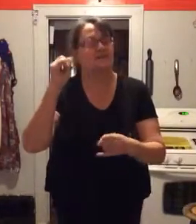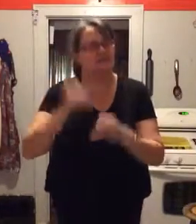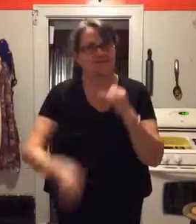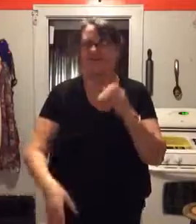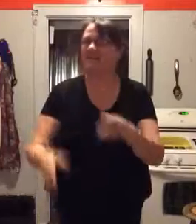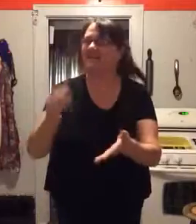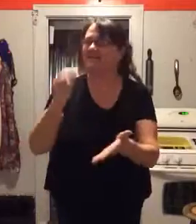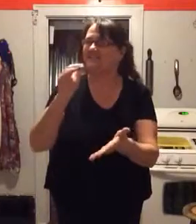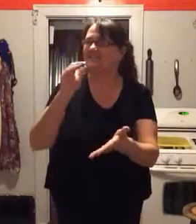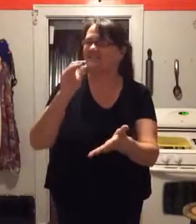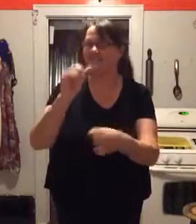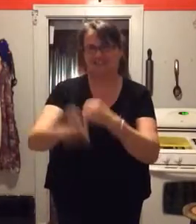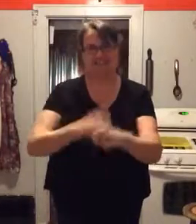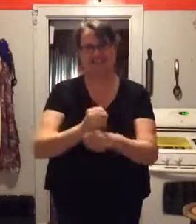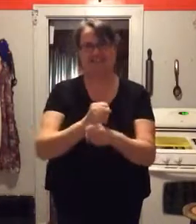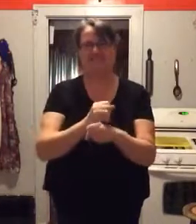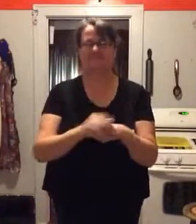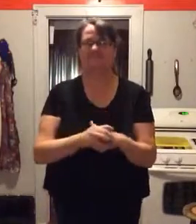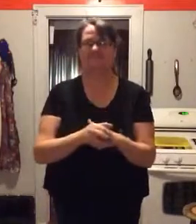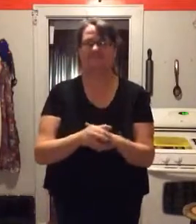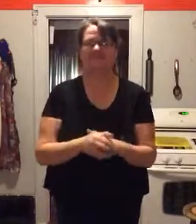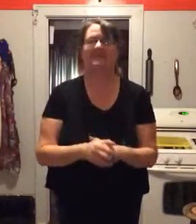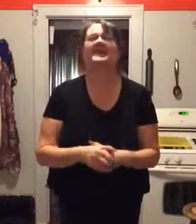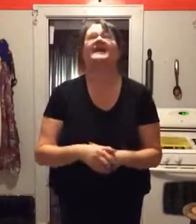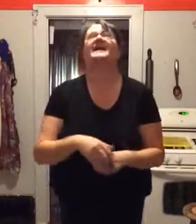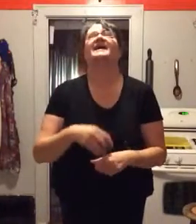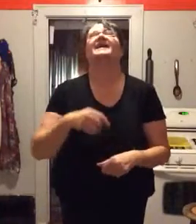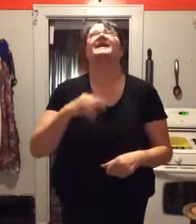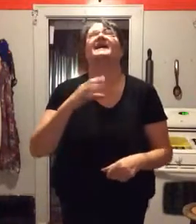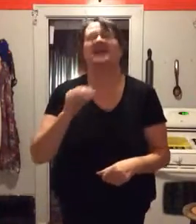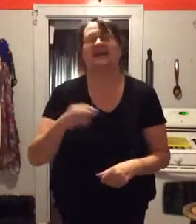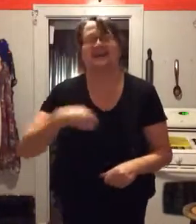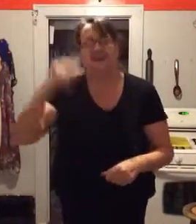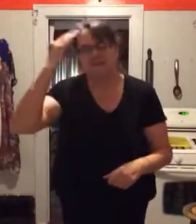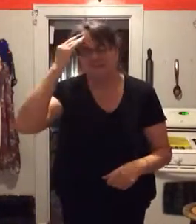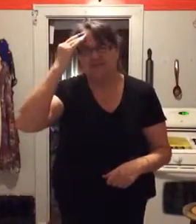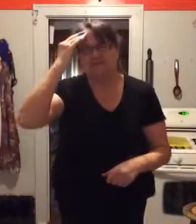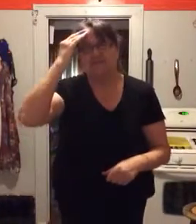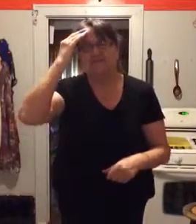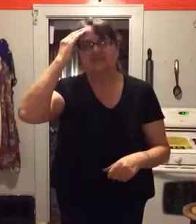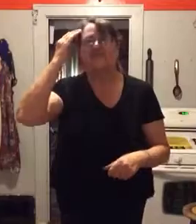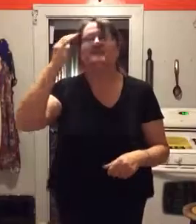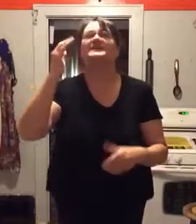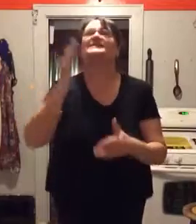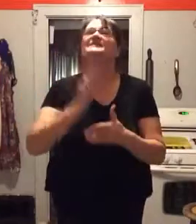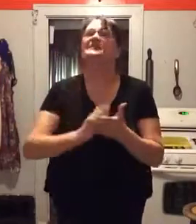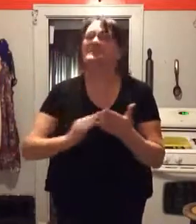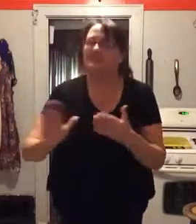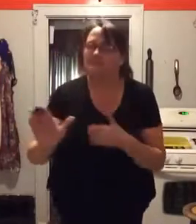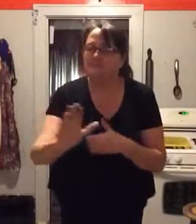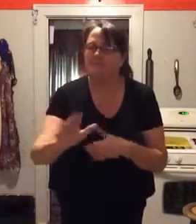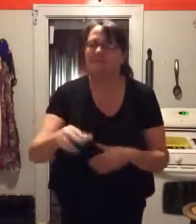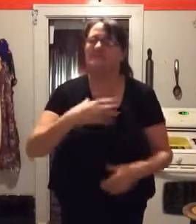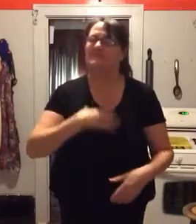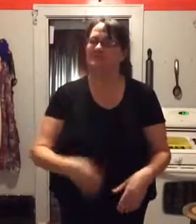and you could have stayed in bed just a little bit longer this morning. I know that feeling.